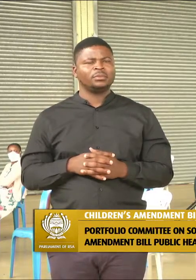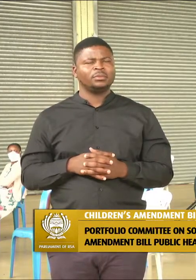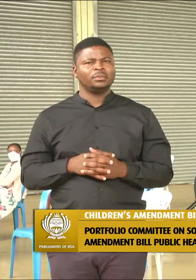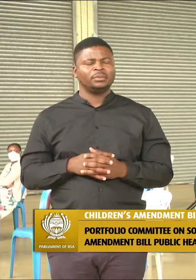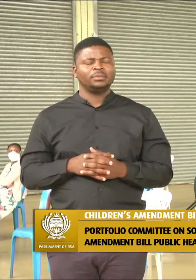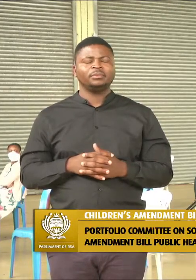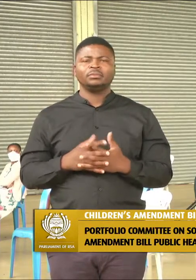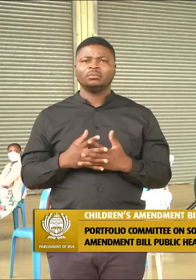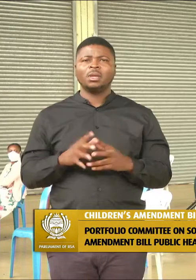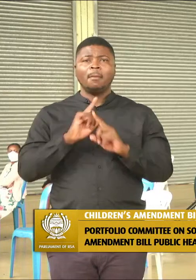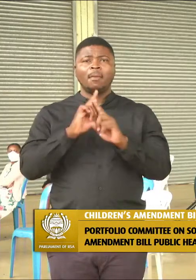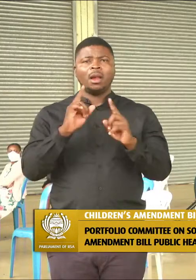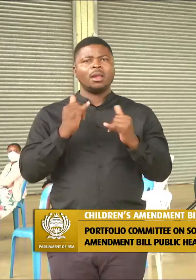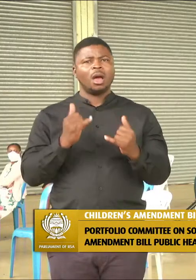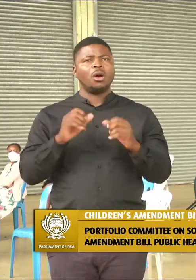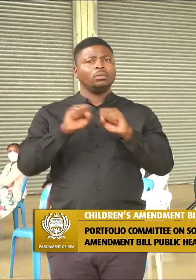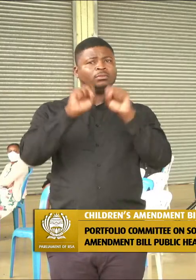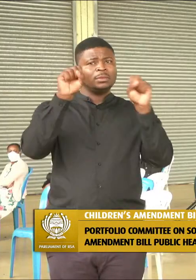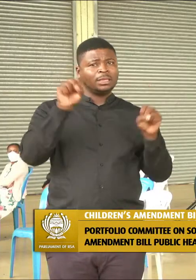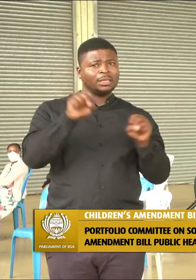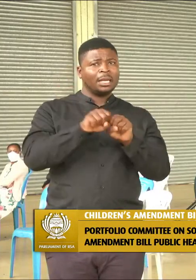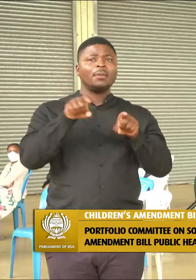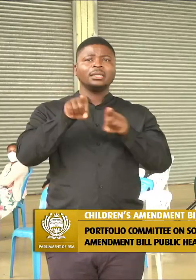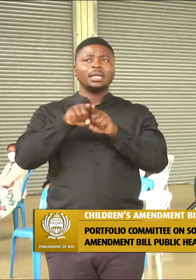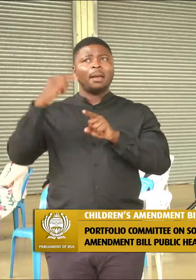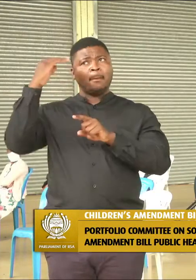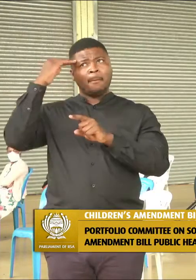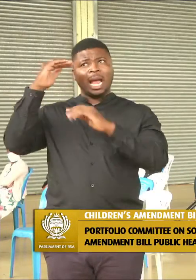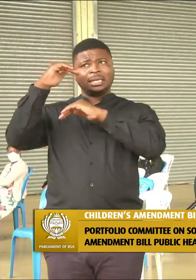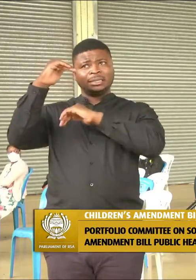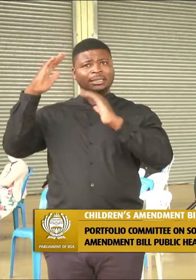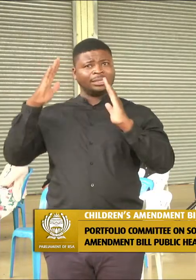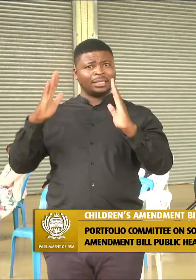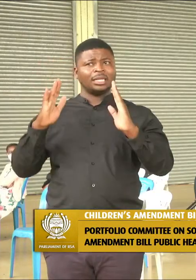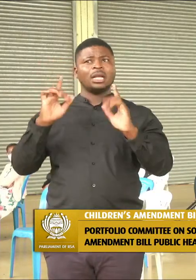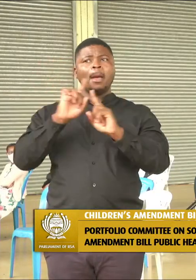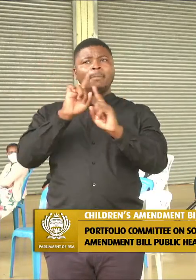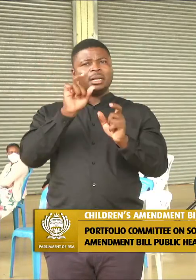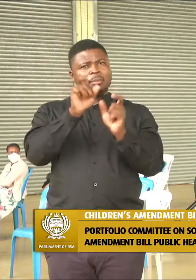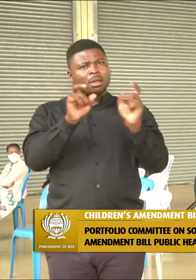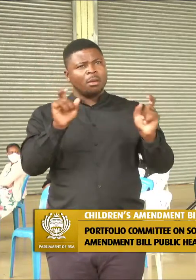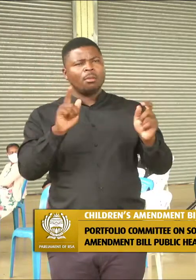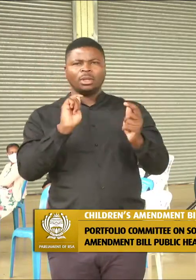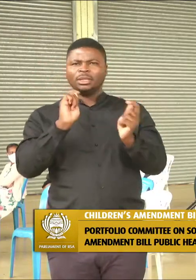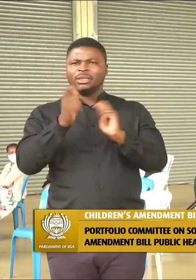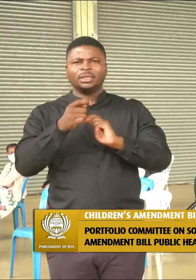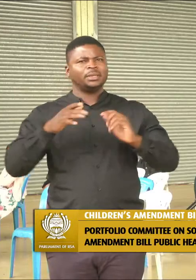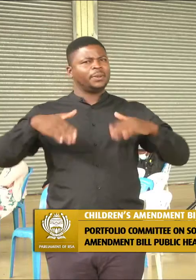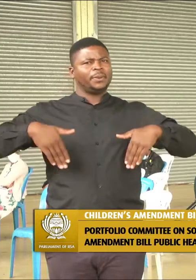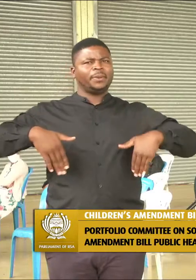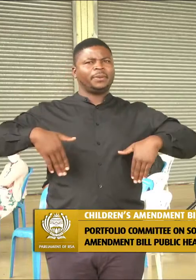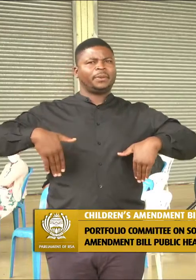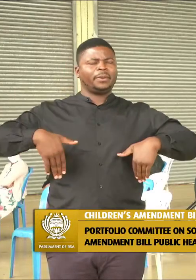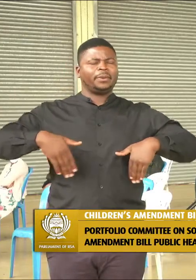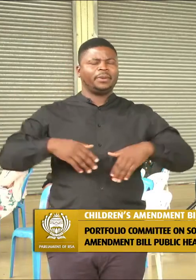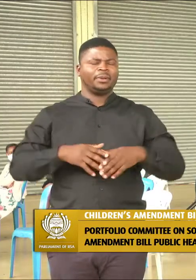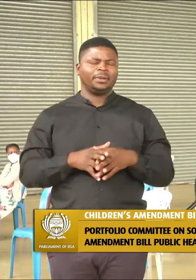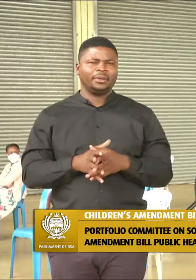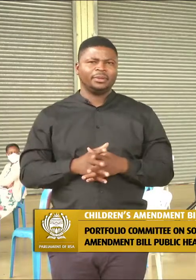fact the mindset of people in the system, hasn't changed adequately enough. Kodwa kubonakala